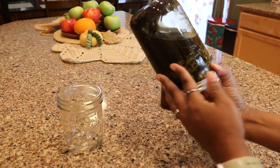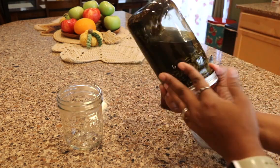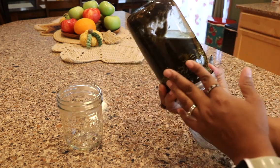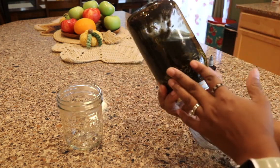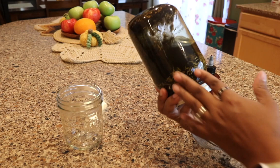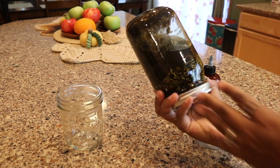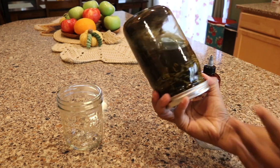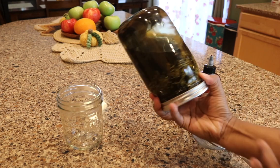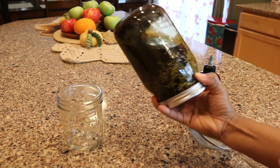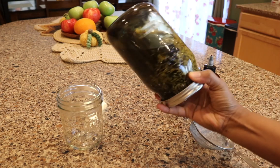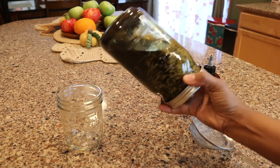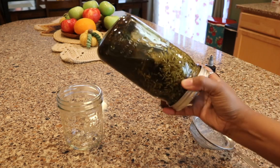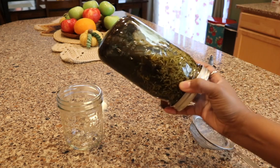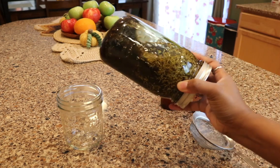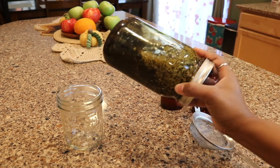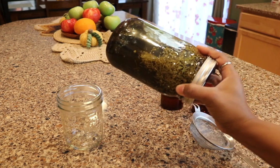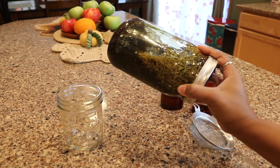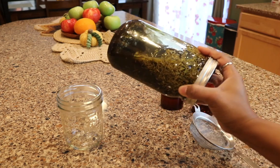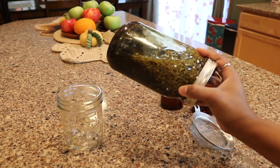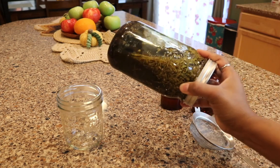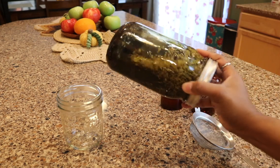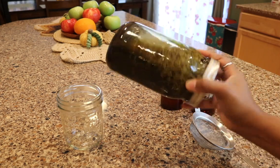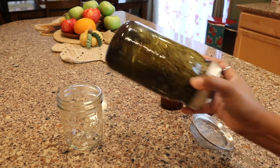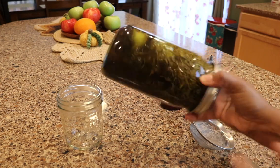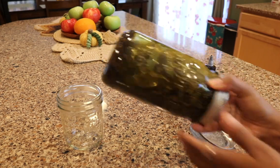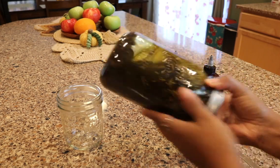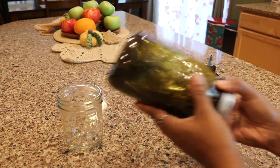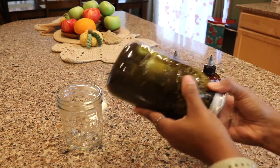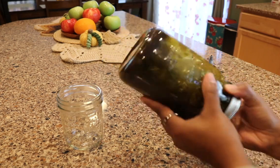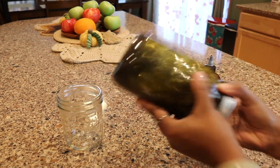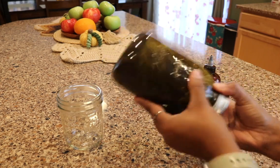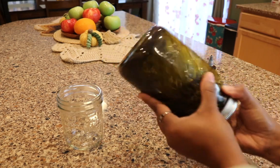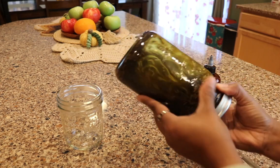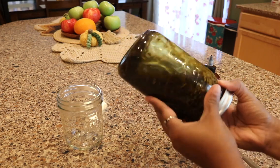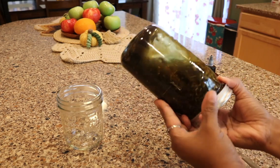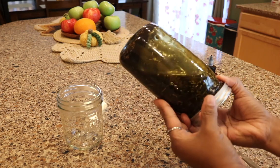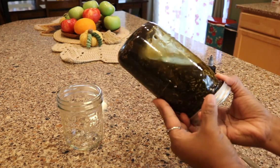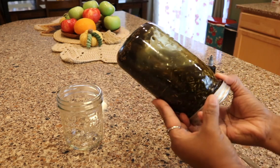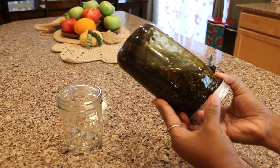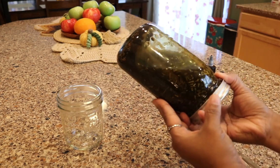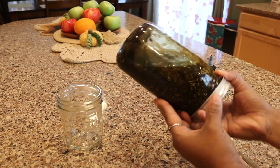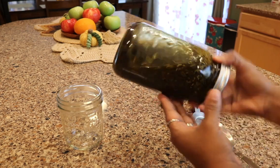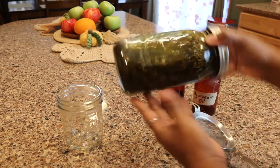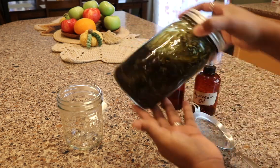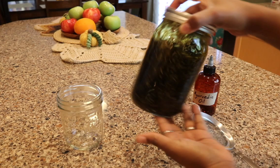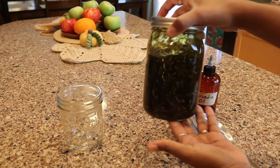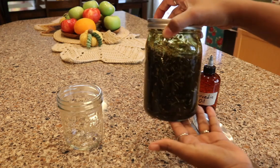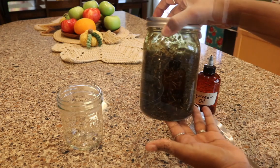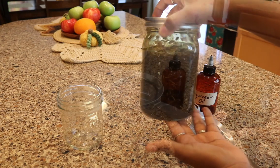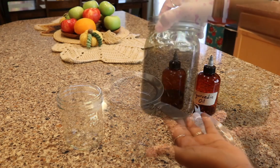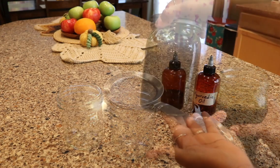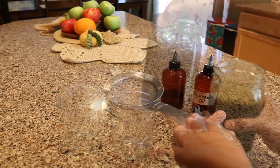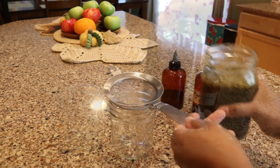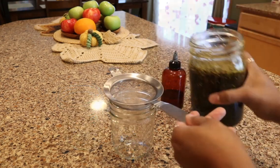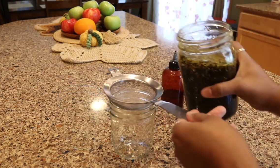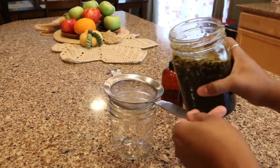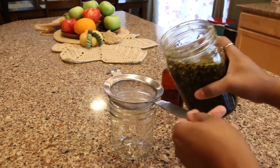of those goodies are kind of throughout the oil, but also the powders are settled towards the bottom. So I'll just give it a good shake and then go ahead